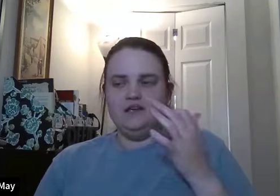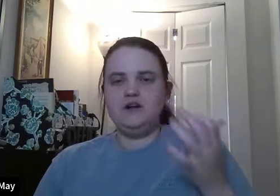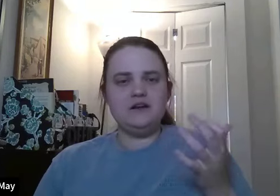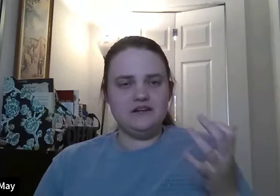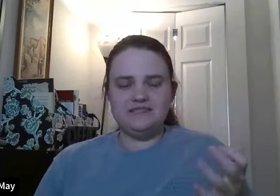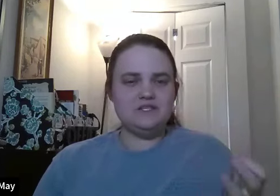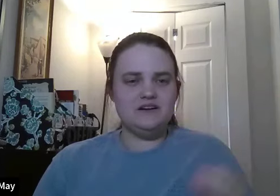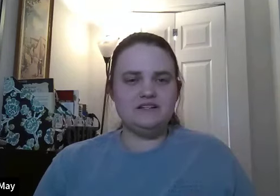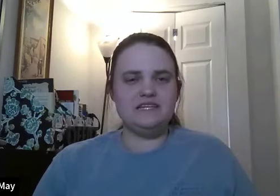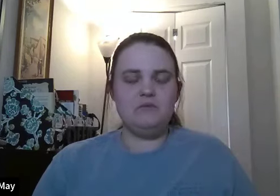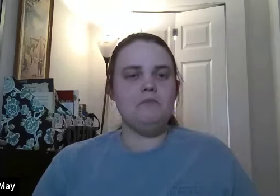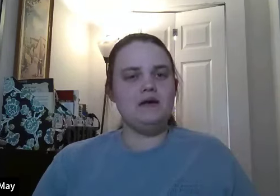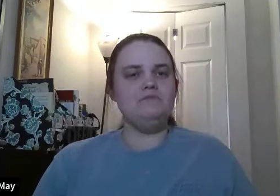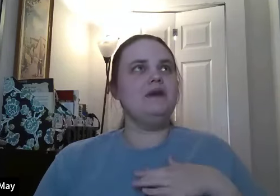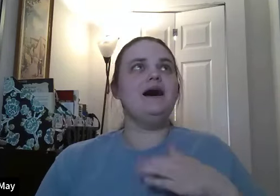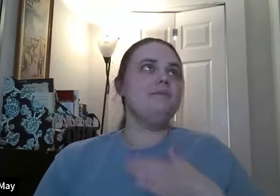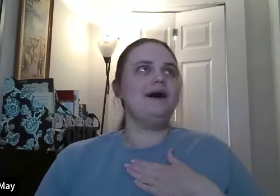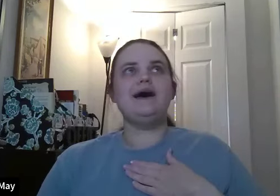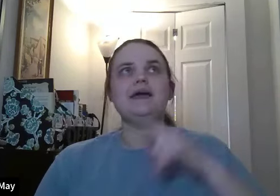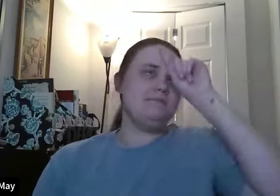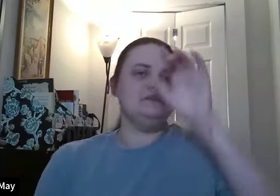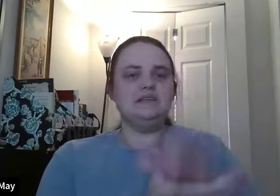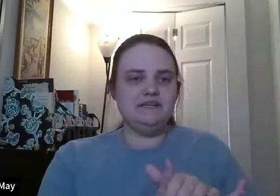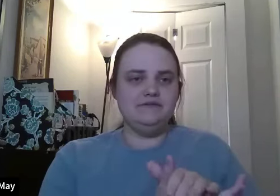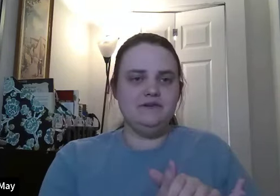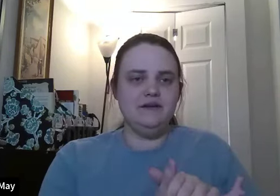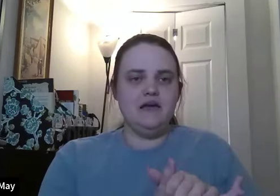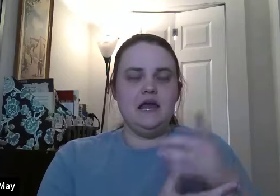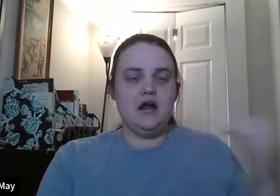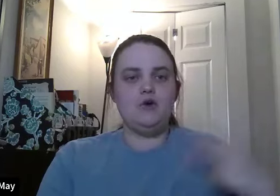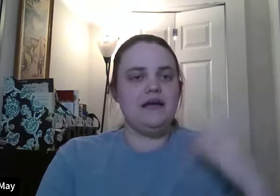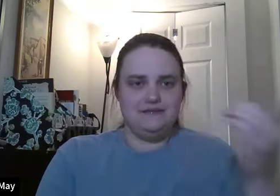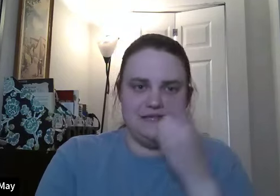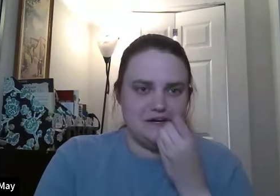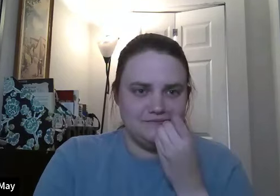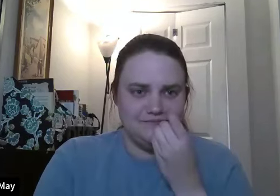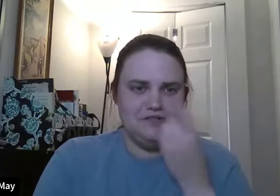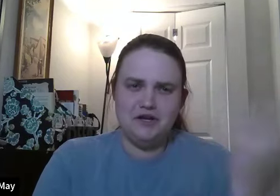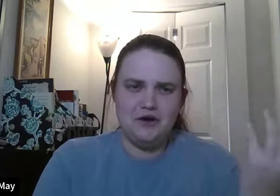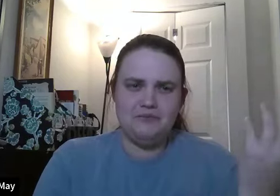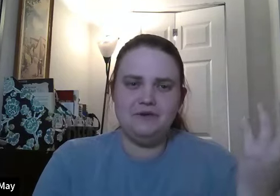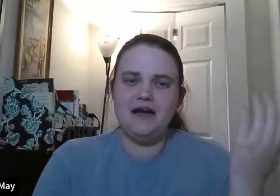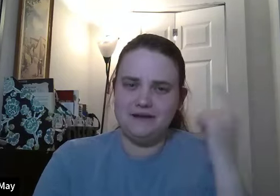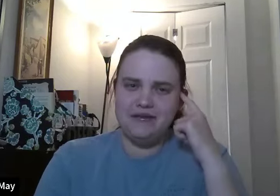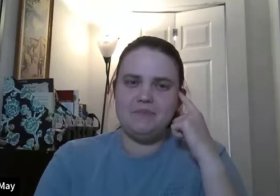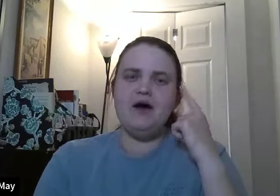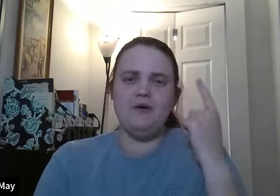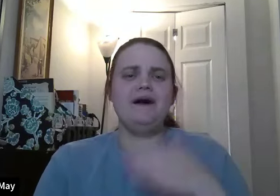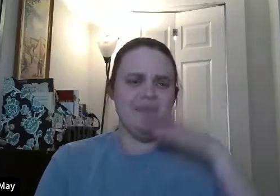you're not gonna someone's not gonna say, well, my belief and I are going out to dinner. You kind of can pick up, oh, my